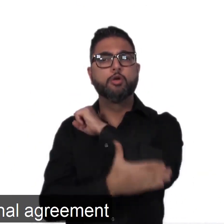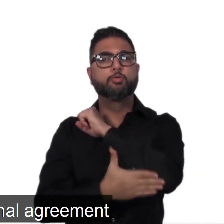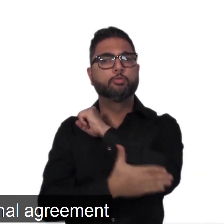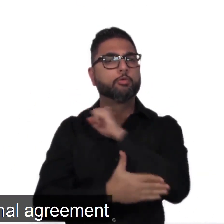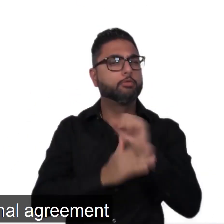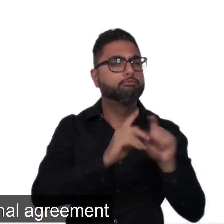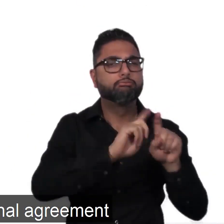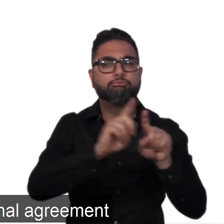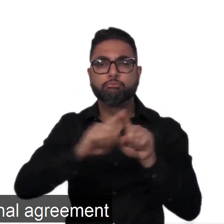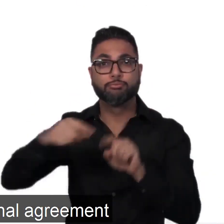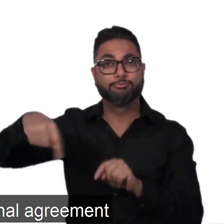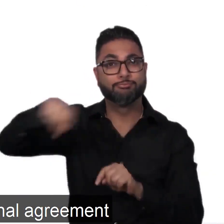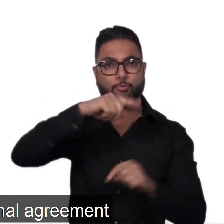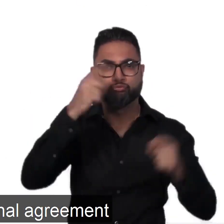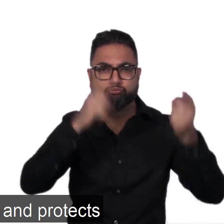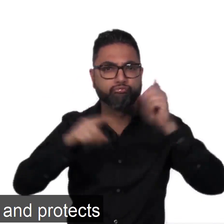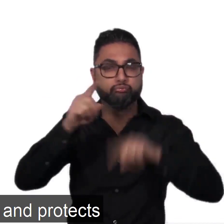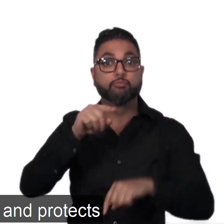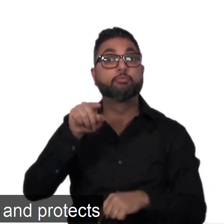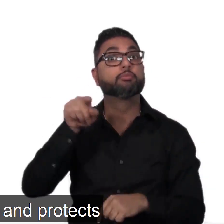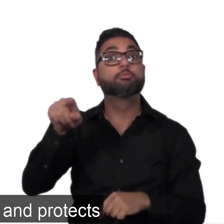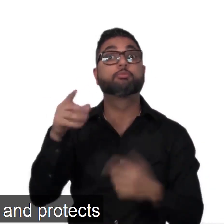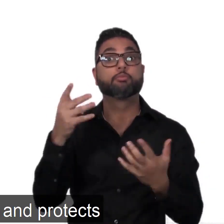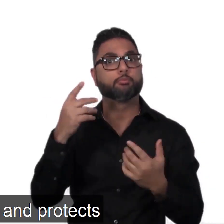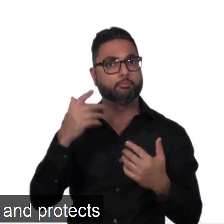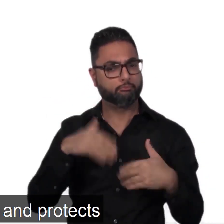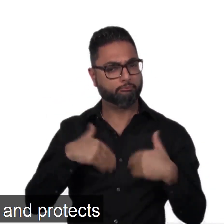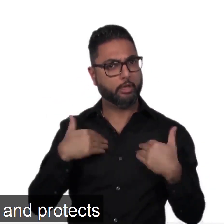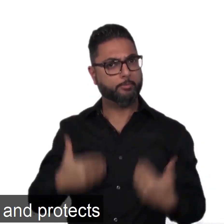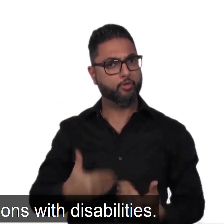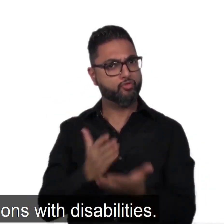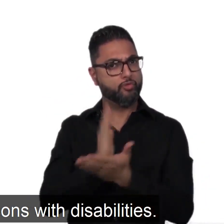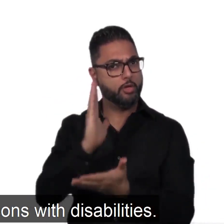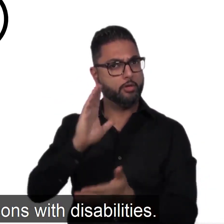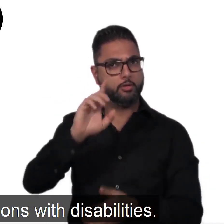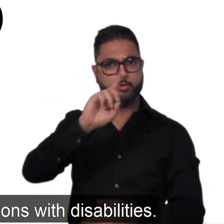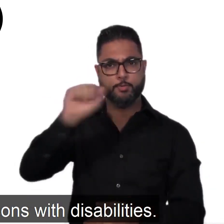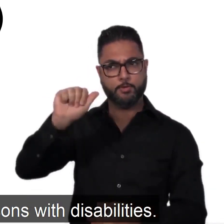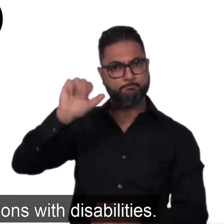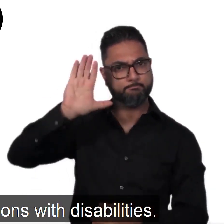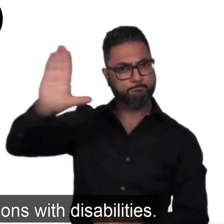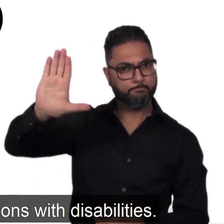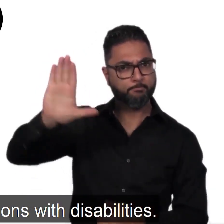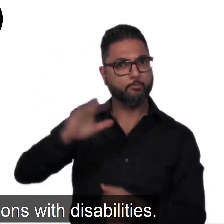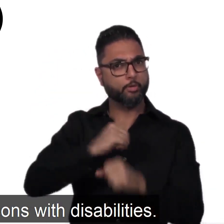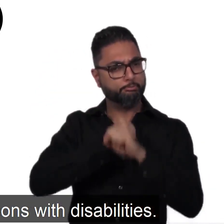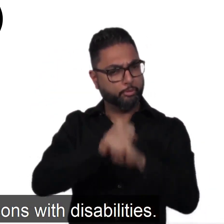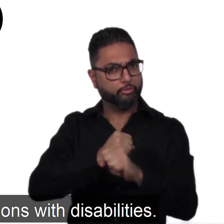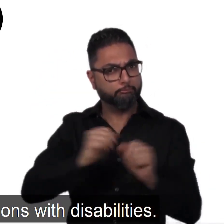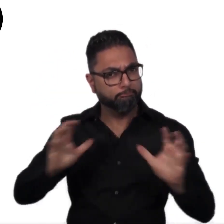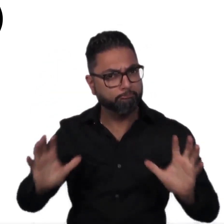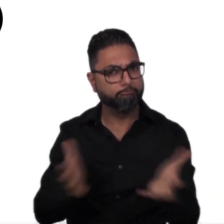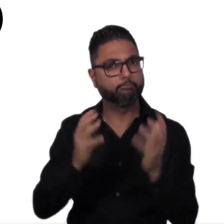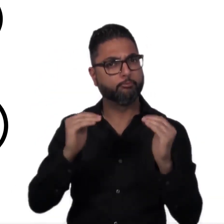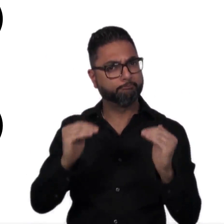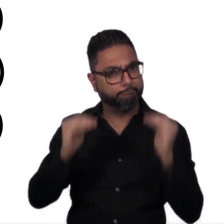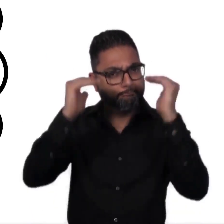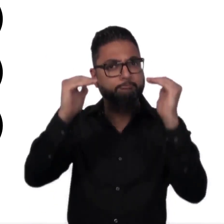CRPD, is an international agreement that promotes and protects human rights for persons with disabilities.